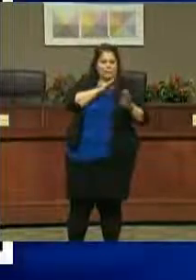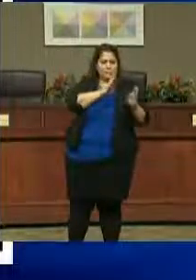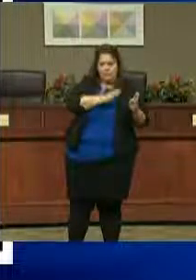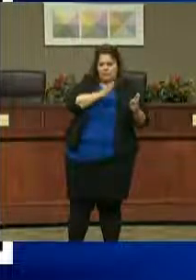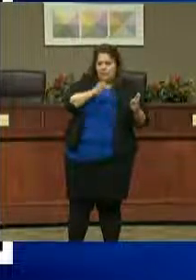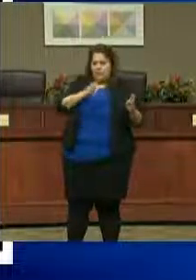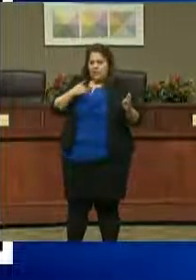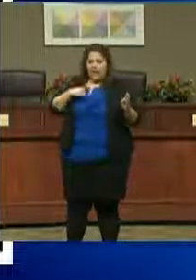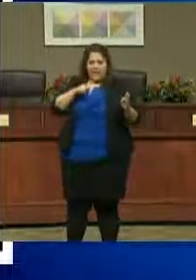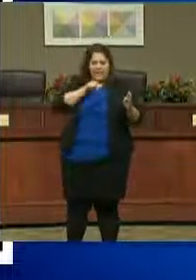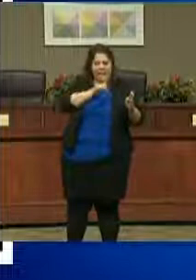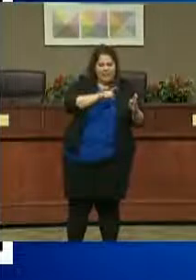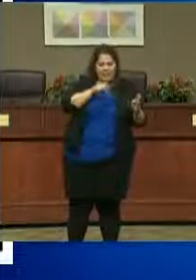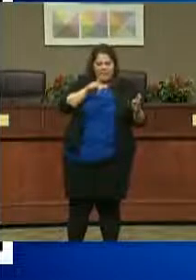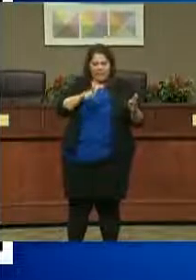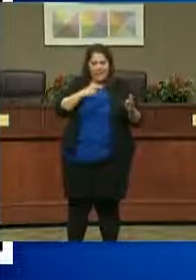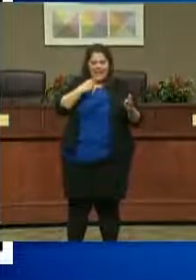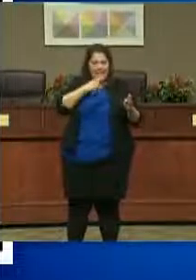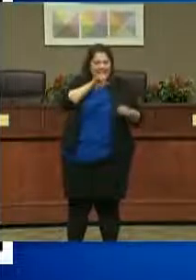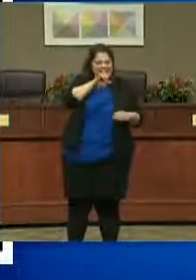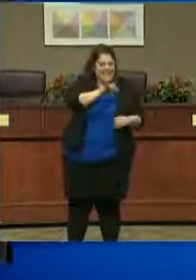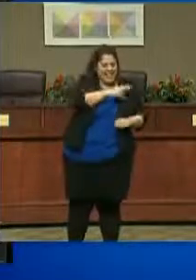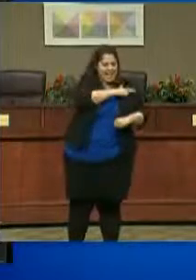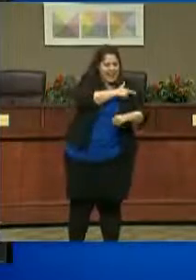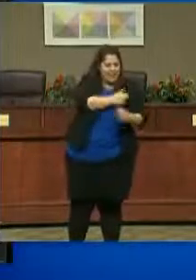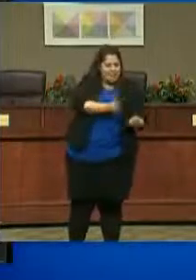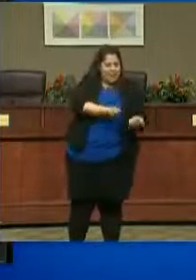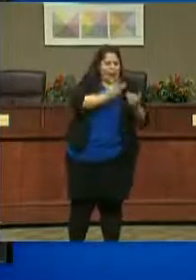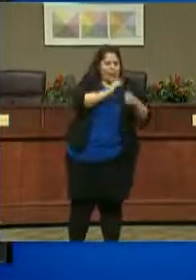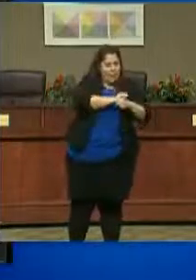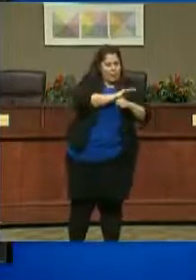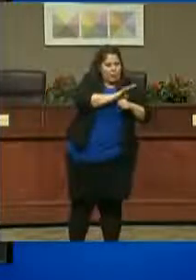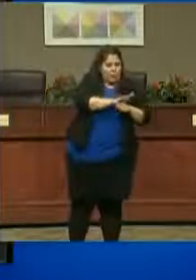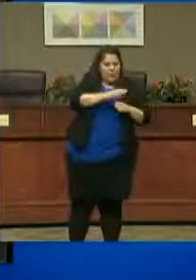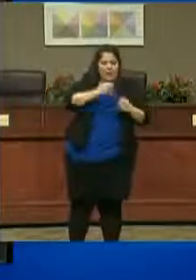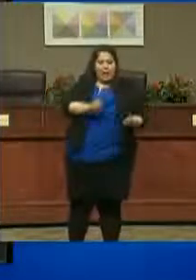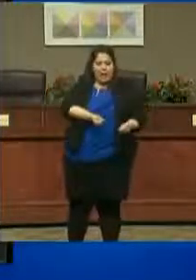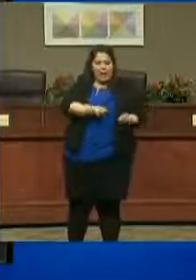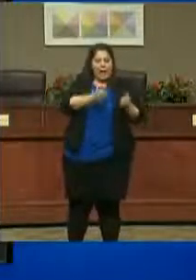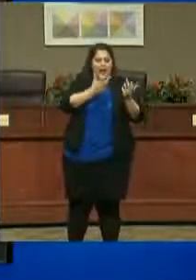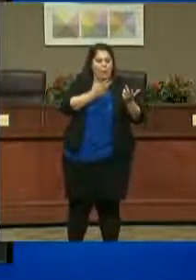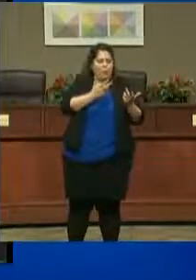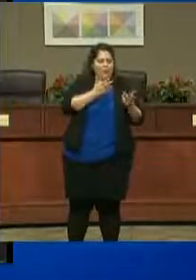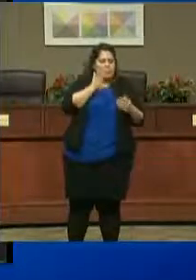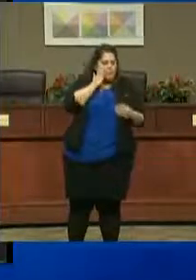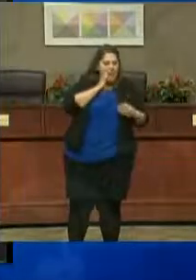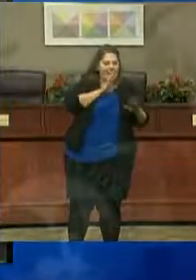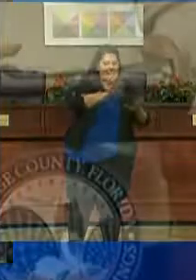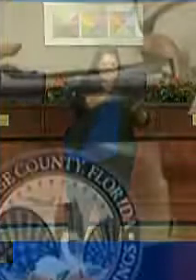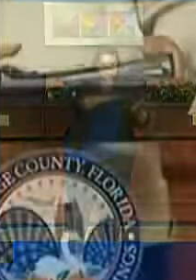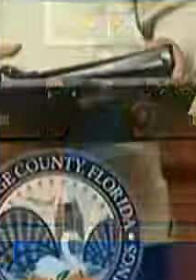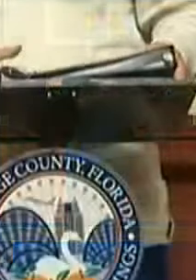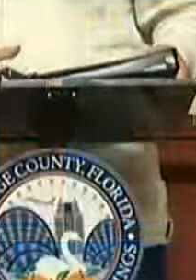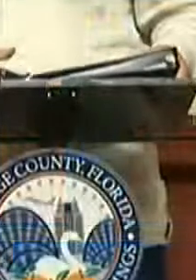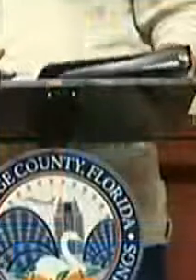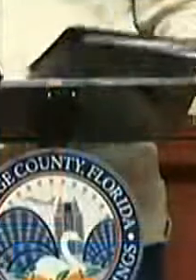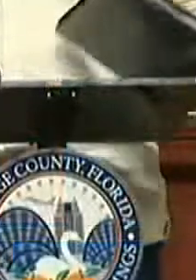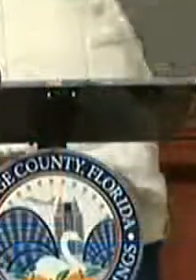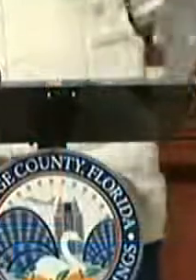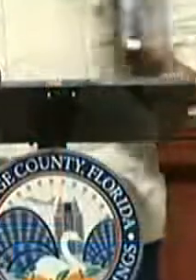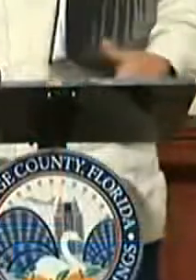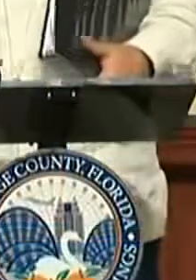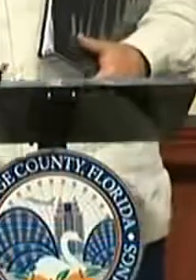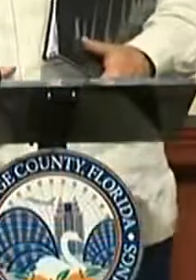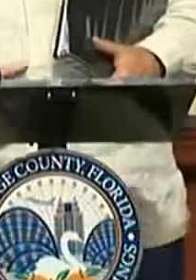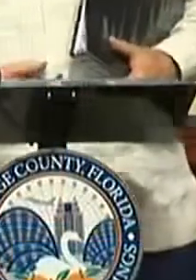can click and it can give you the inventory of bed and COVID patients for that specific institution. With that, I move it to the mayor and we'll